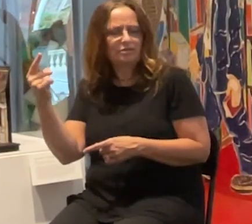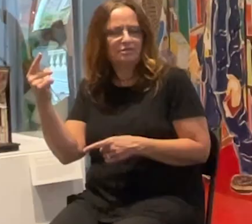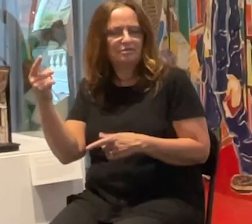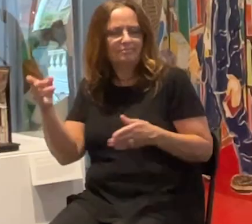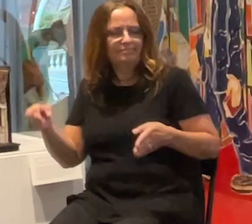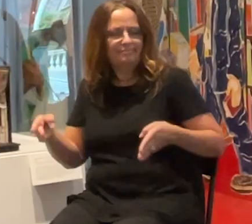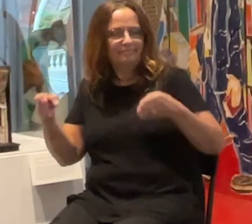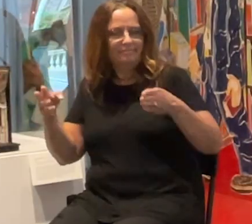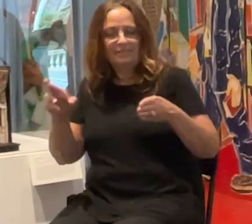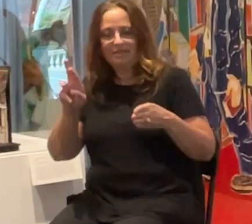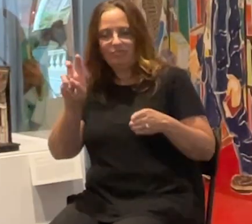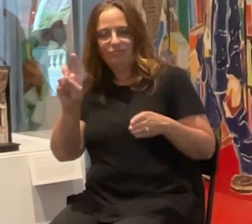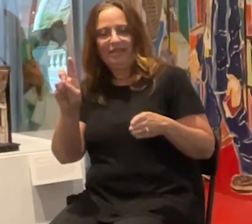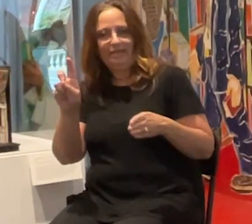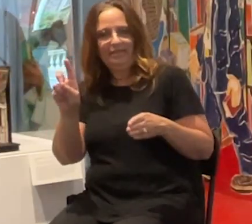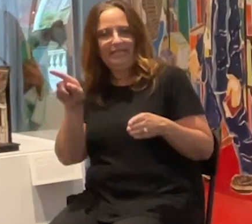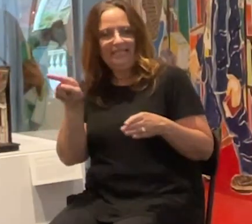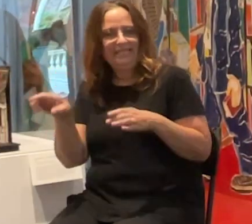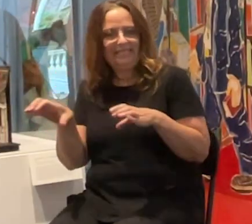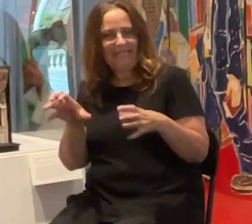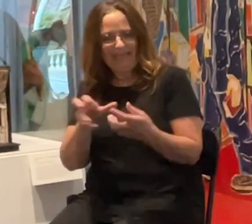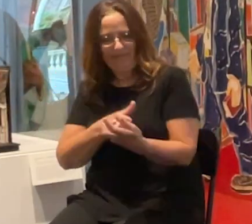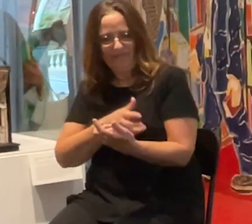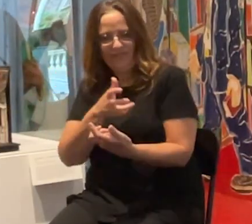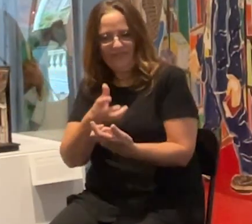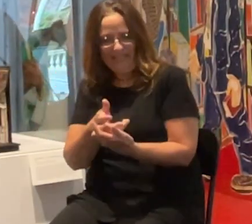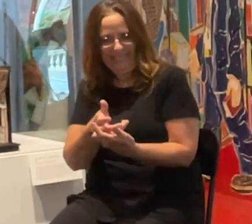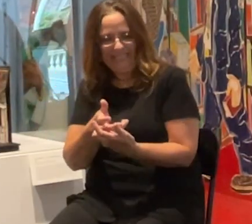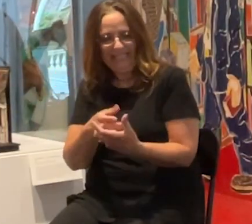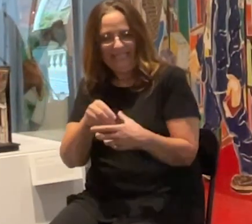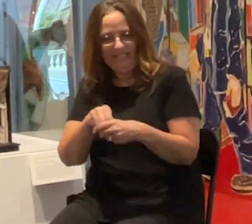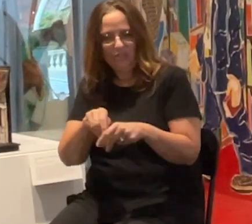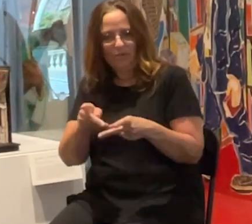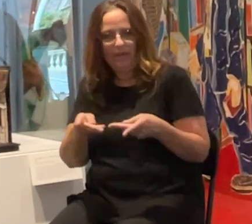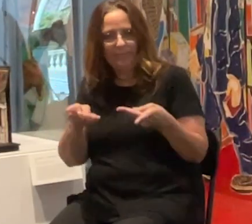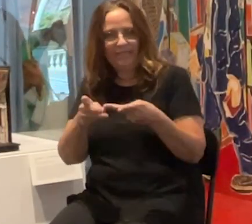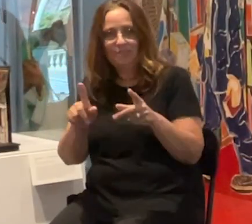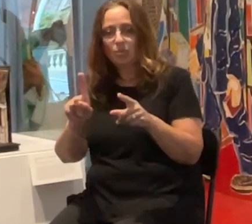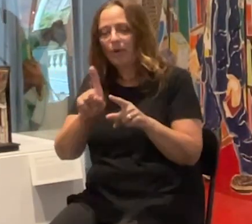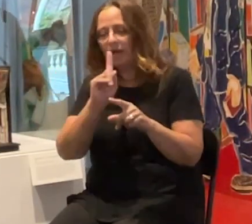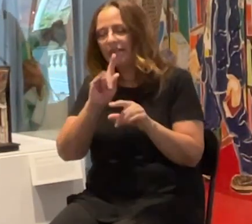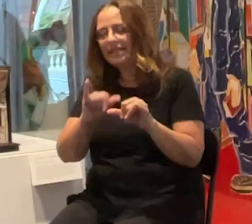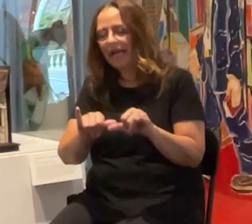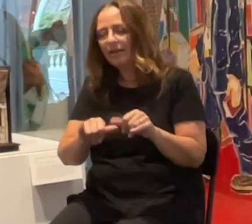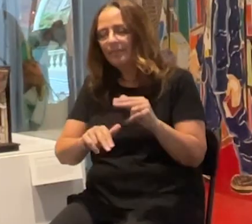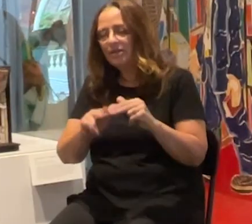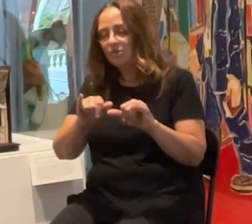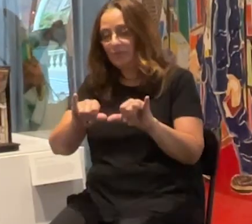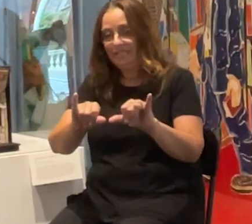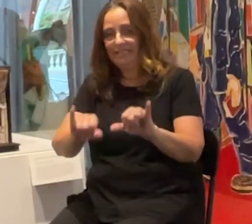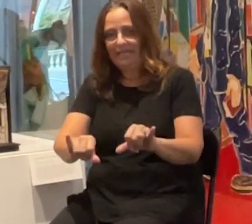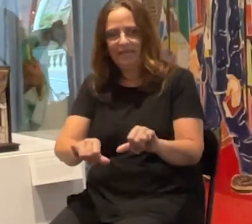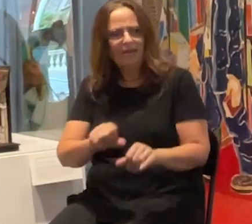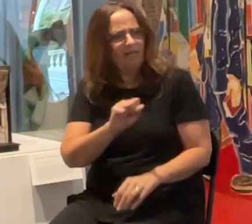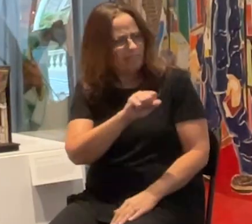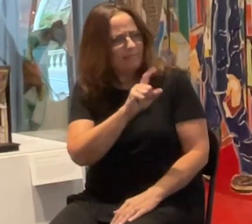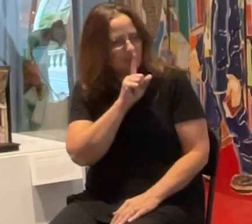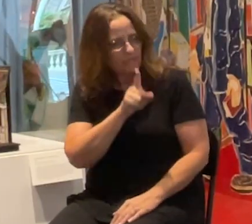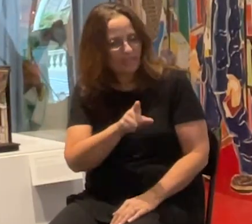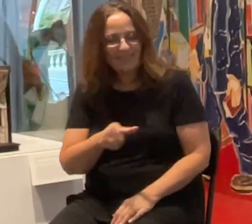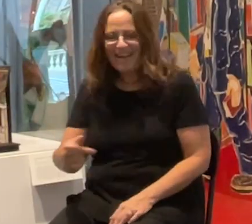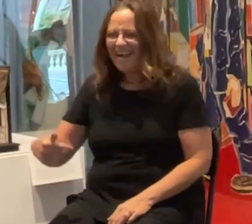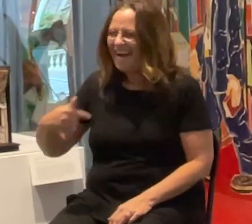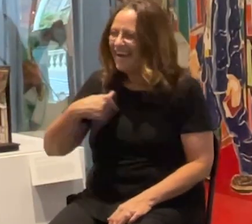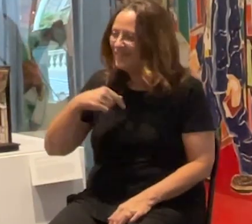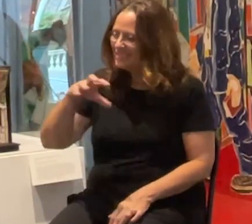where he was having to fit it into a place where it would stay? Because there are actually, yeah. I was fascinated to find in the